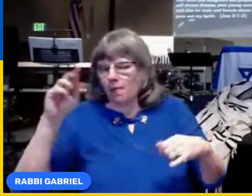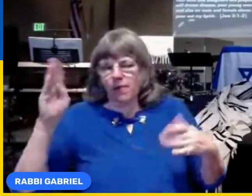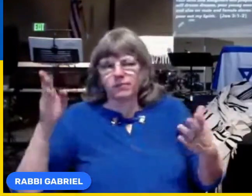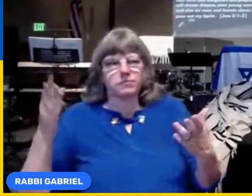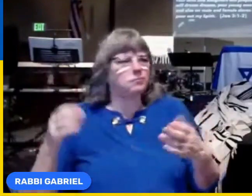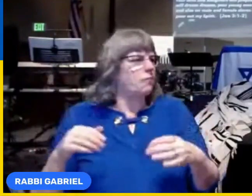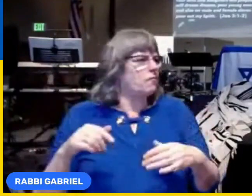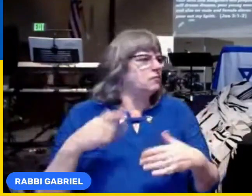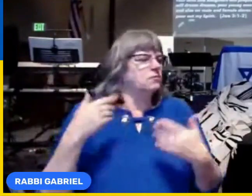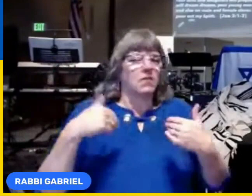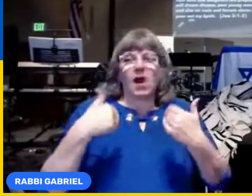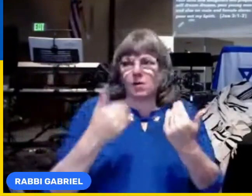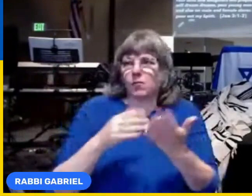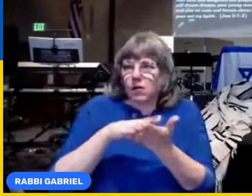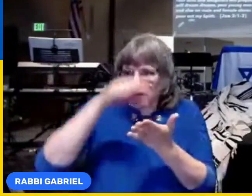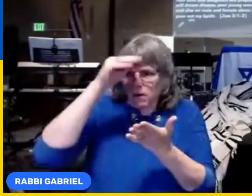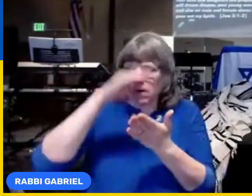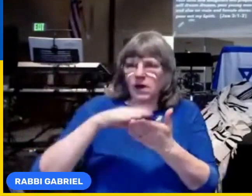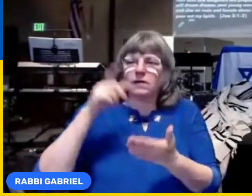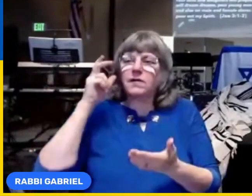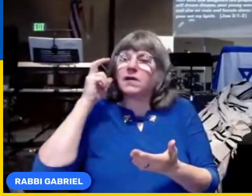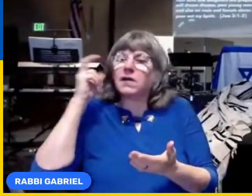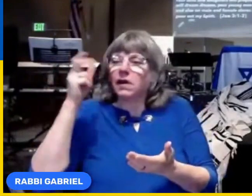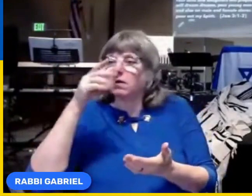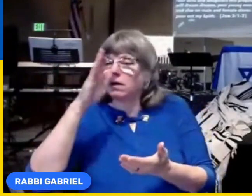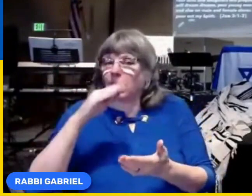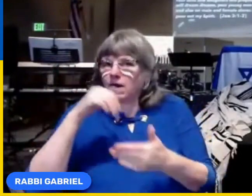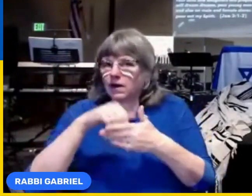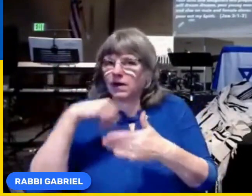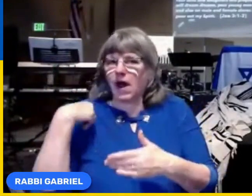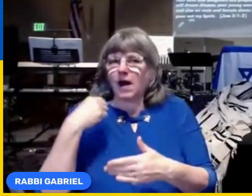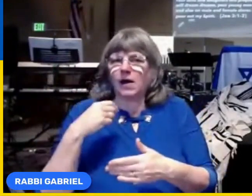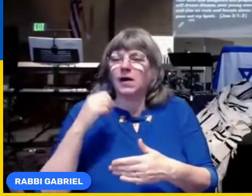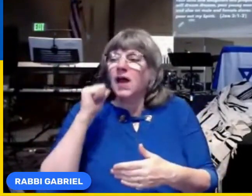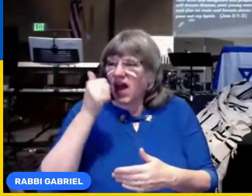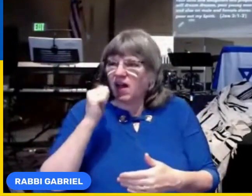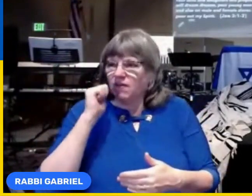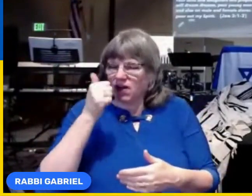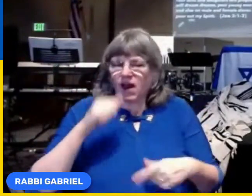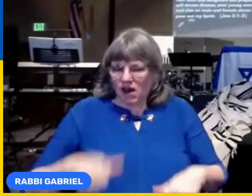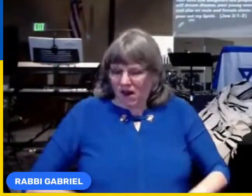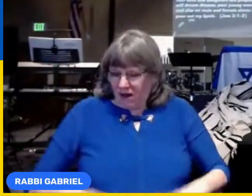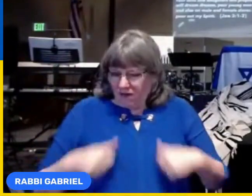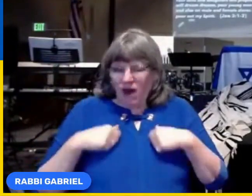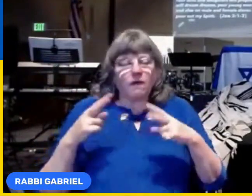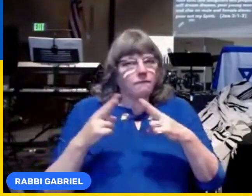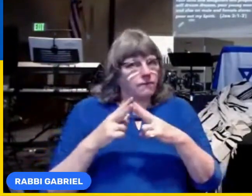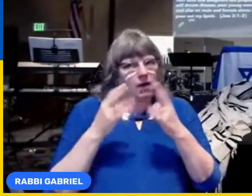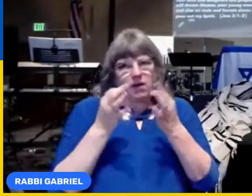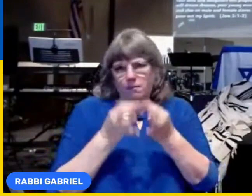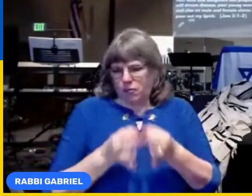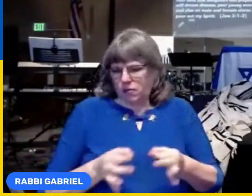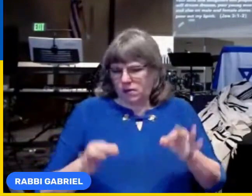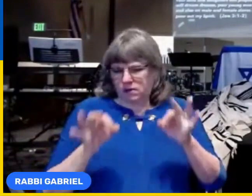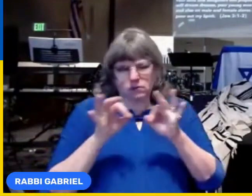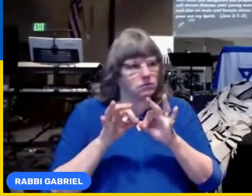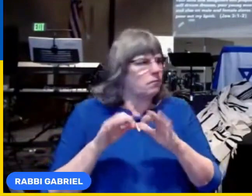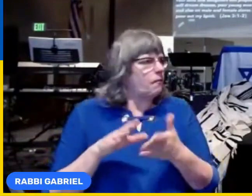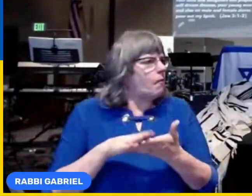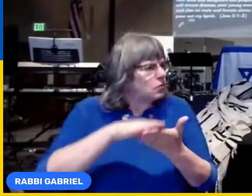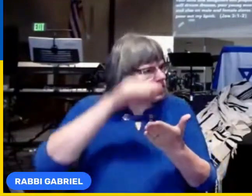learn to hear that voice in our everyday life, is really important. To learn to be